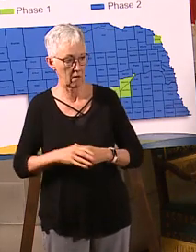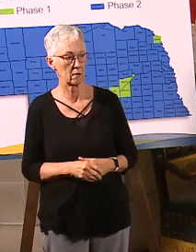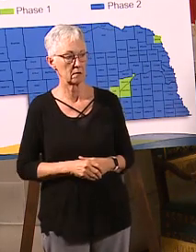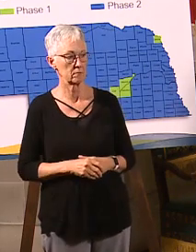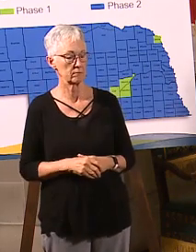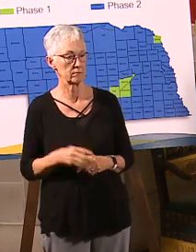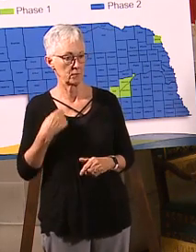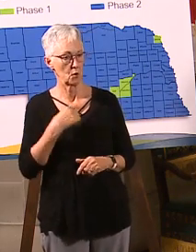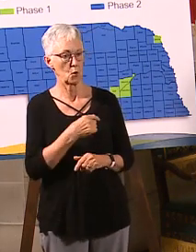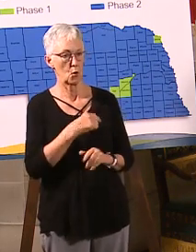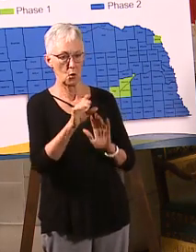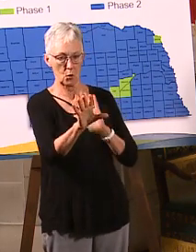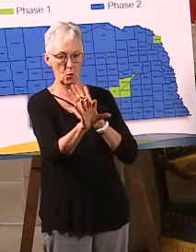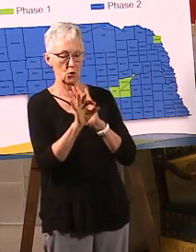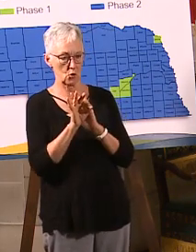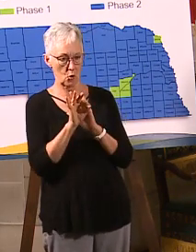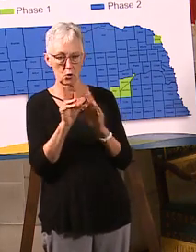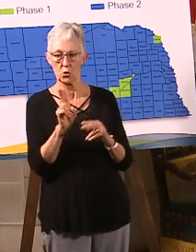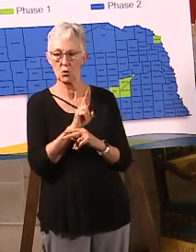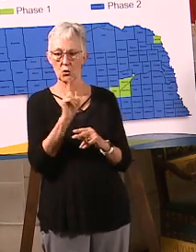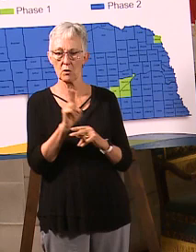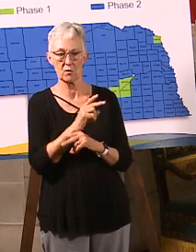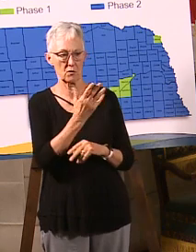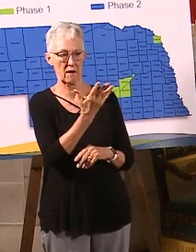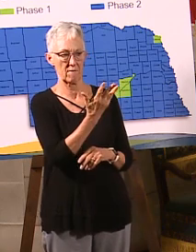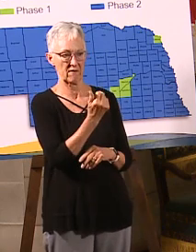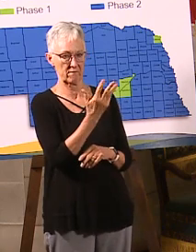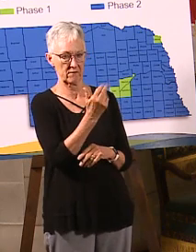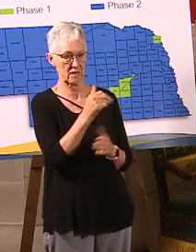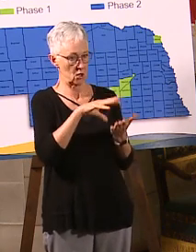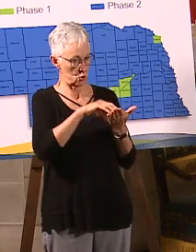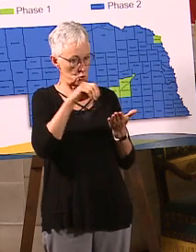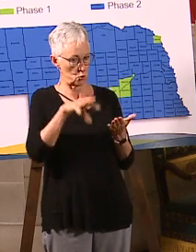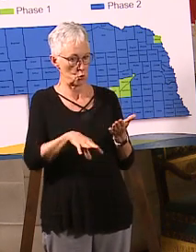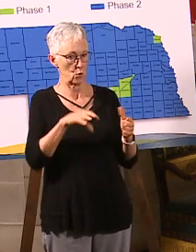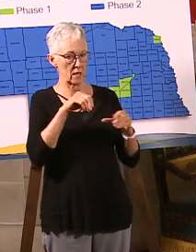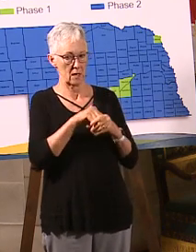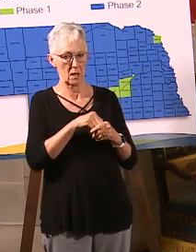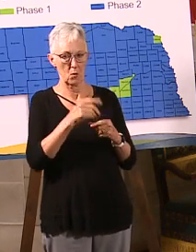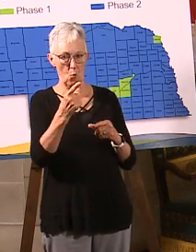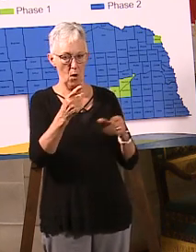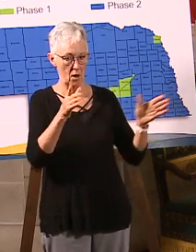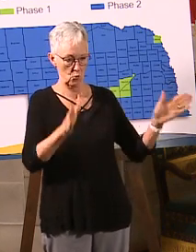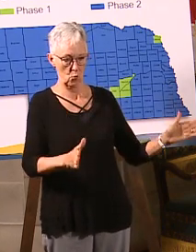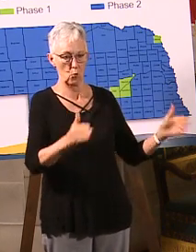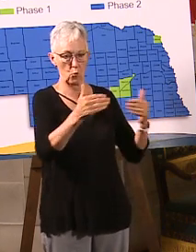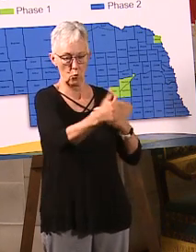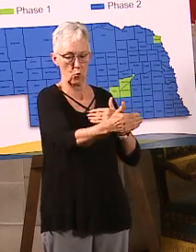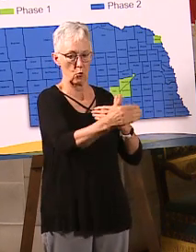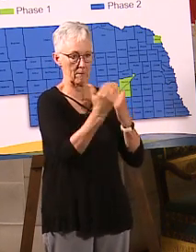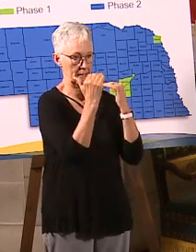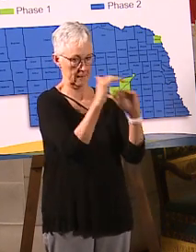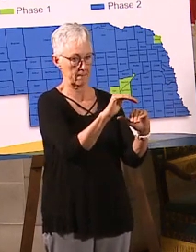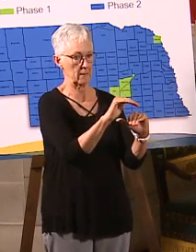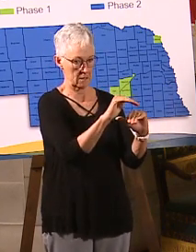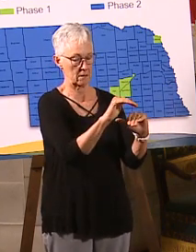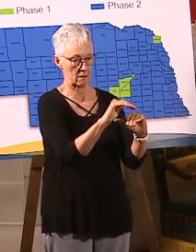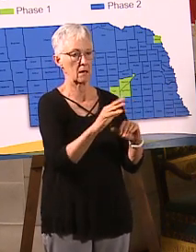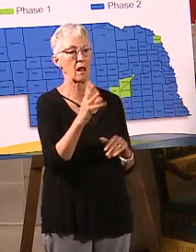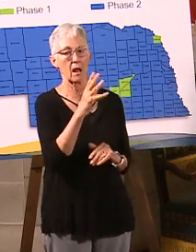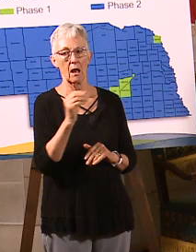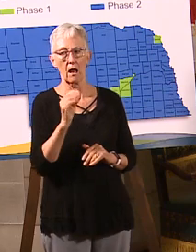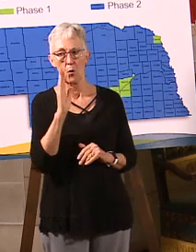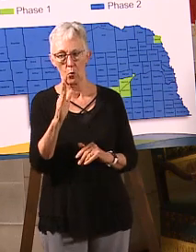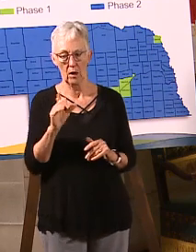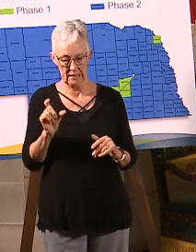the 15-student environment based on the child care guidance perspectives. And plus, we're going to need to